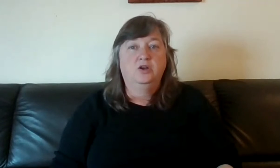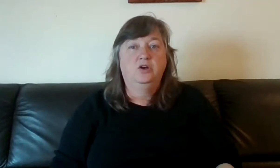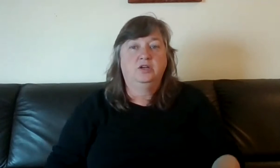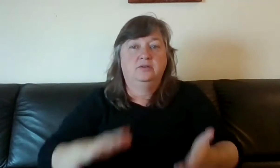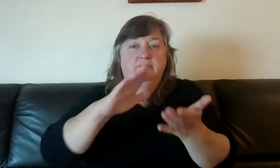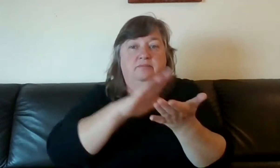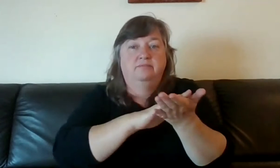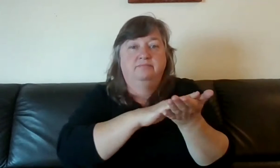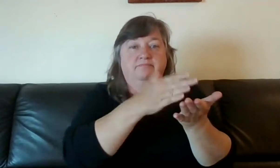Cook.